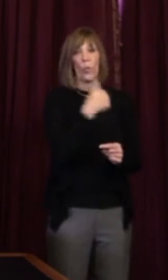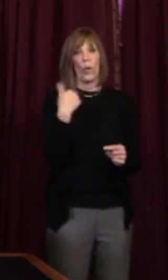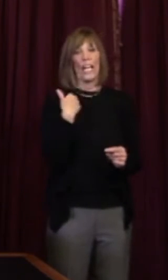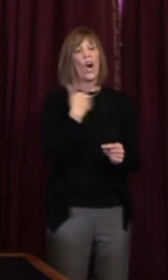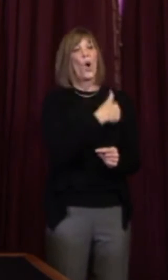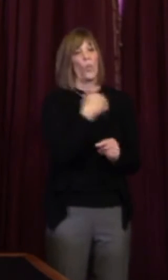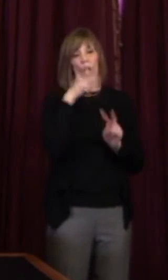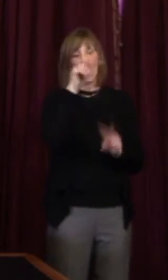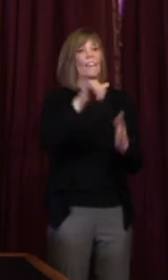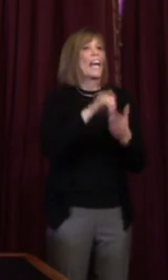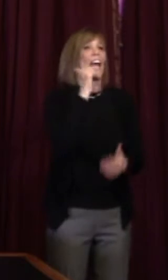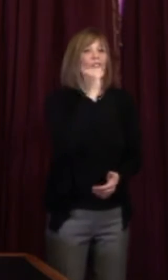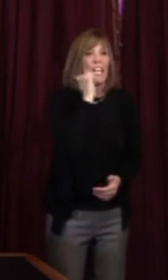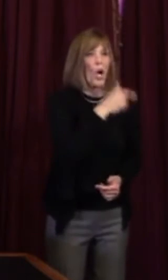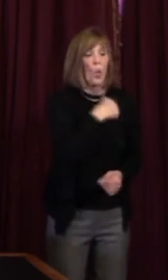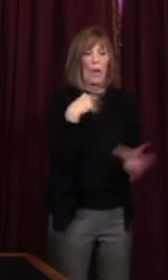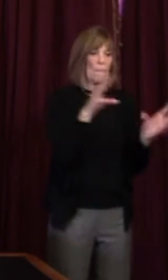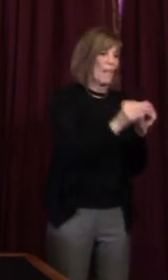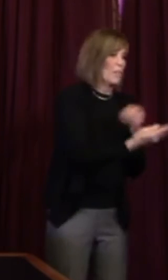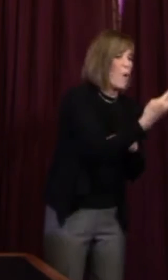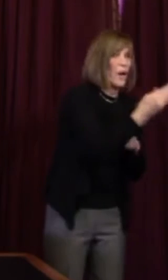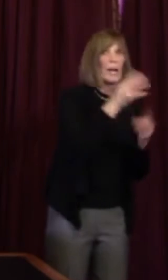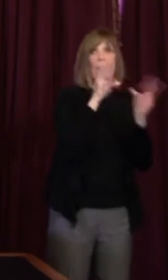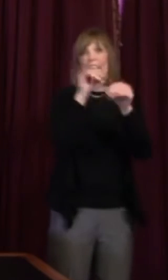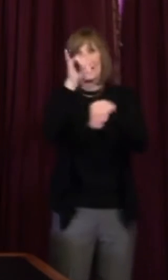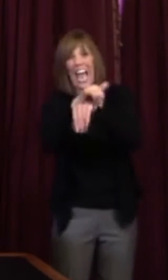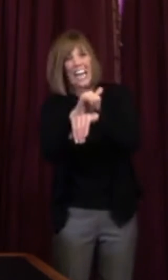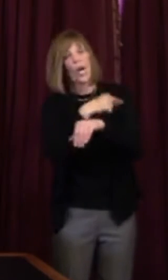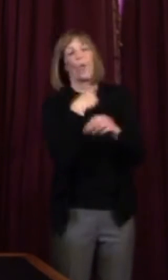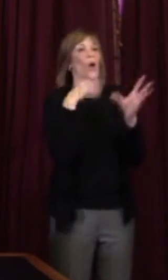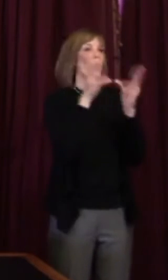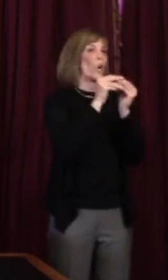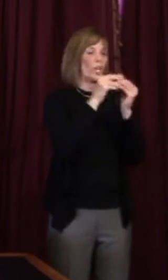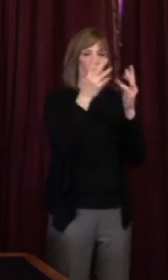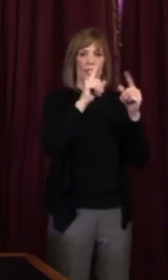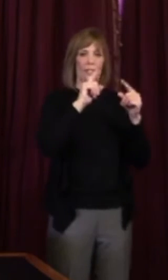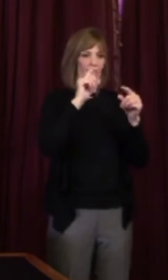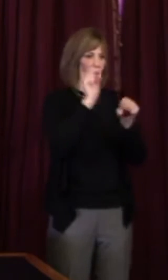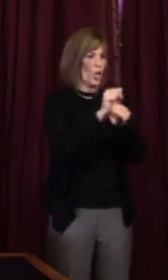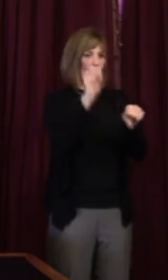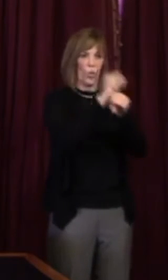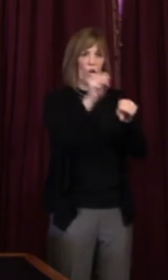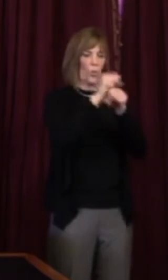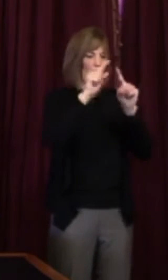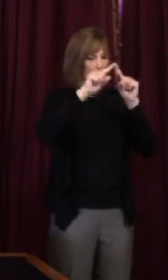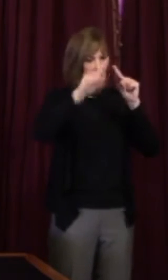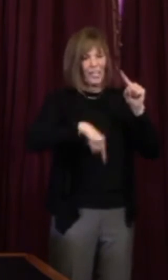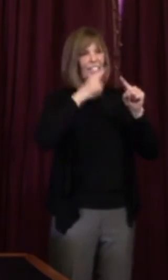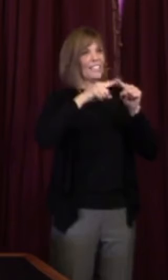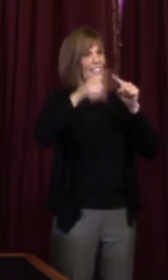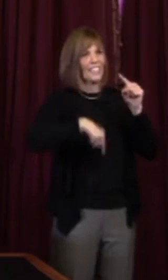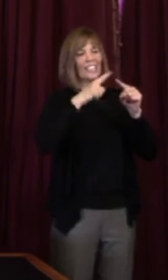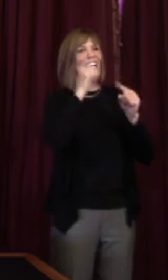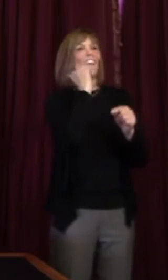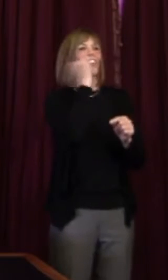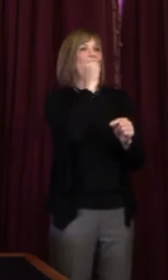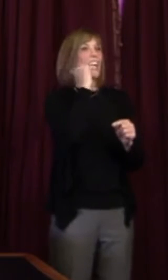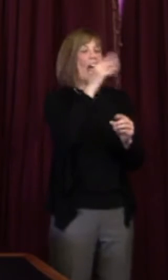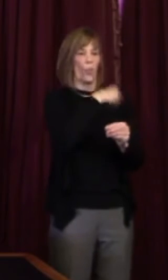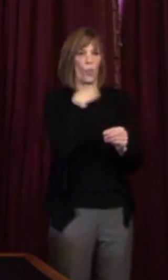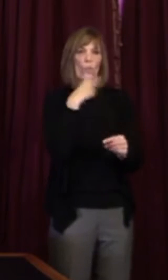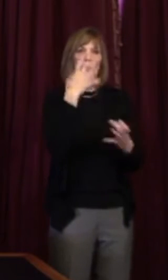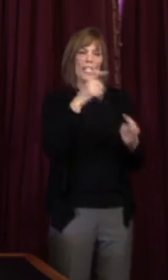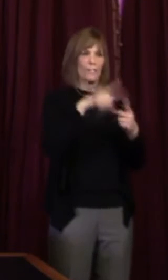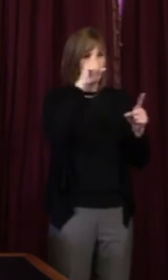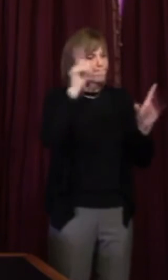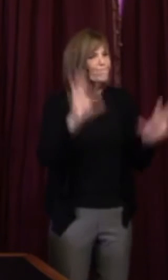So we look at that every day. We meet in the morning, we meet in the night. Our team is working on it all the time. So we're going to take a look at seeing if this really doubling down and